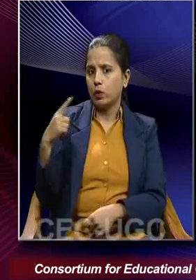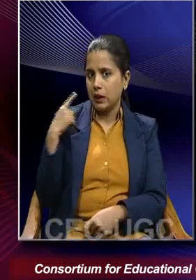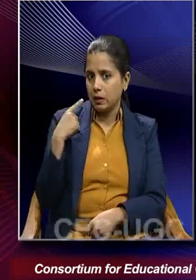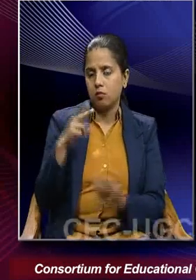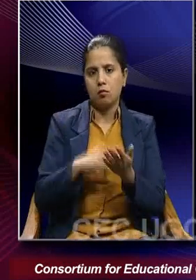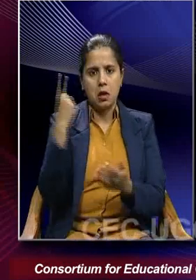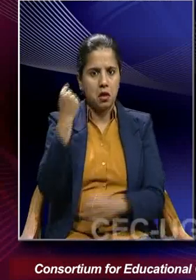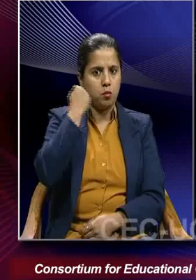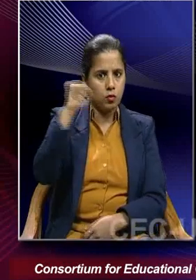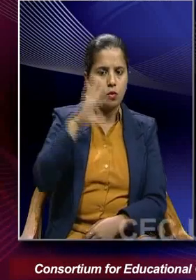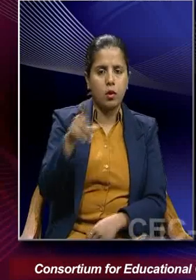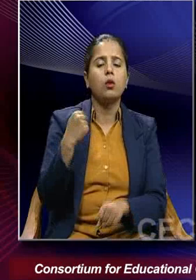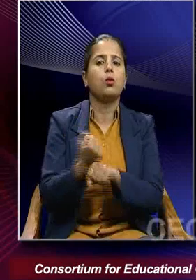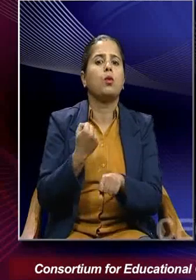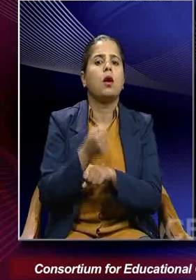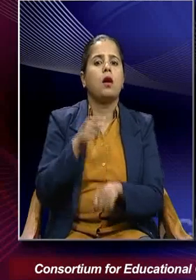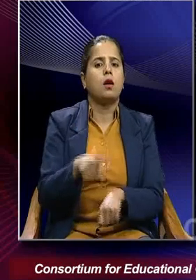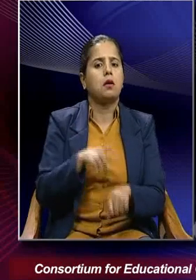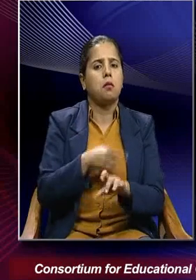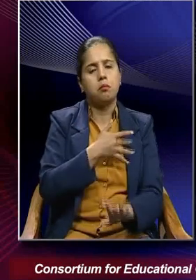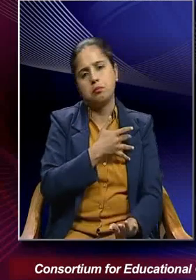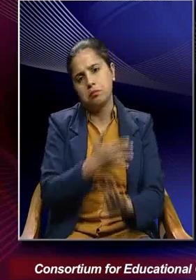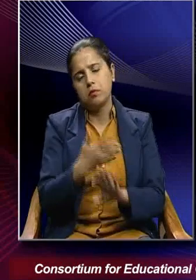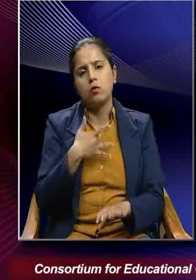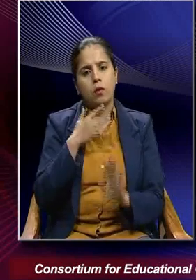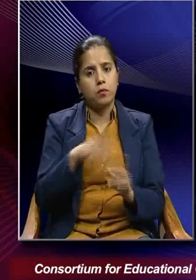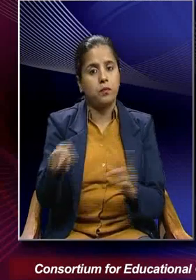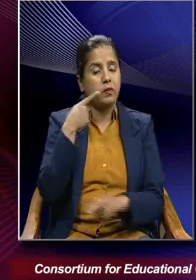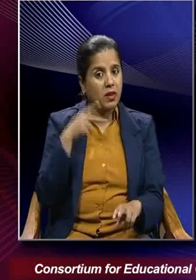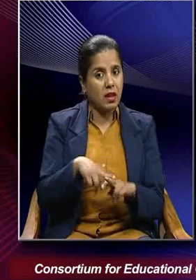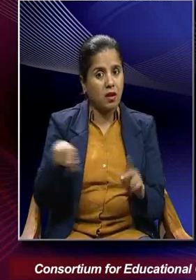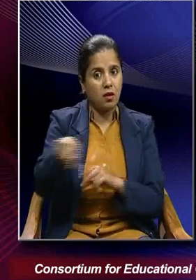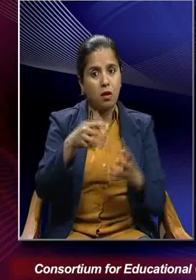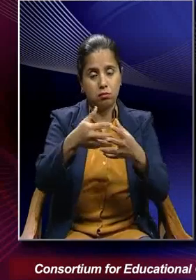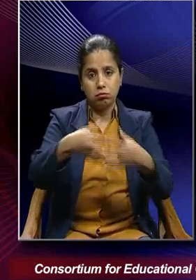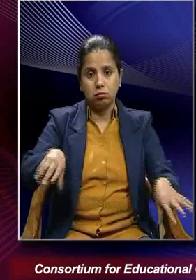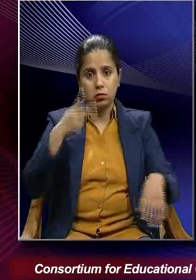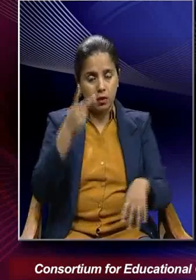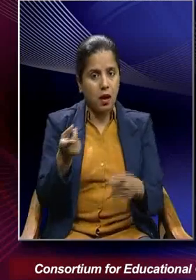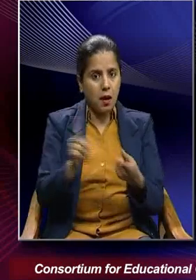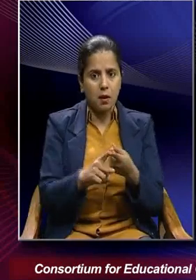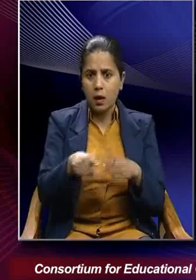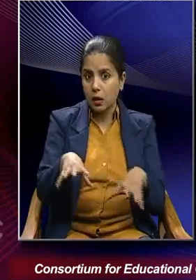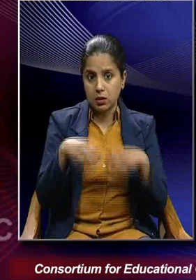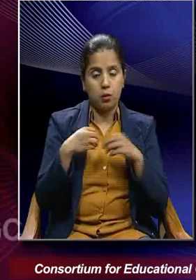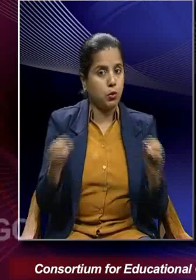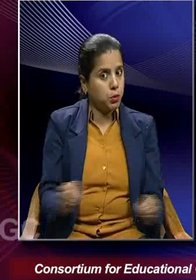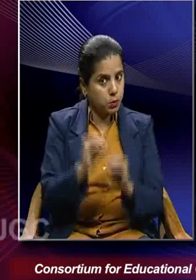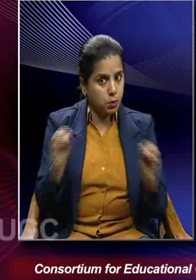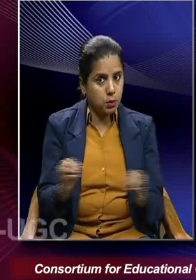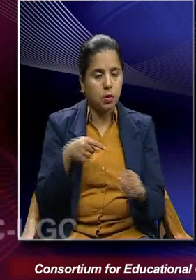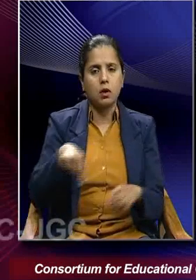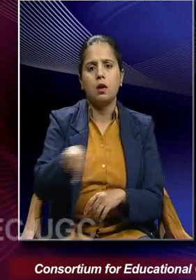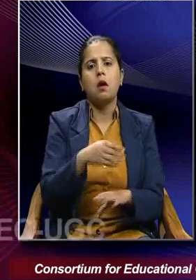national movement, they have worked over a period of time, and if partition at this point of time will not be accepted, then in the